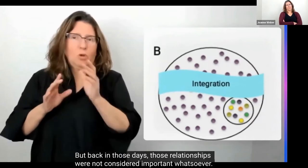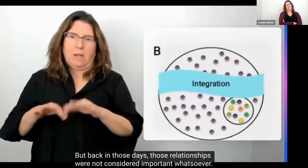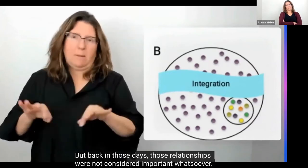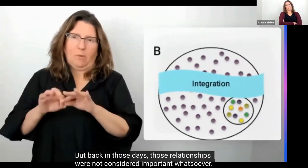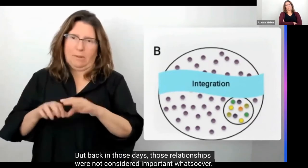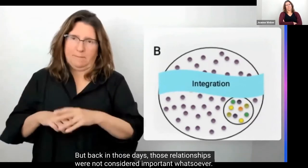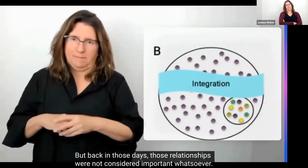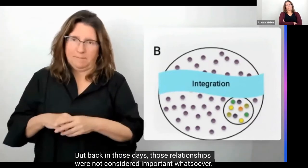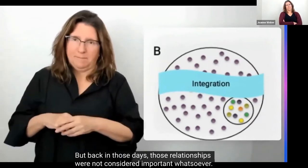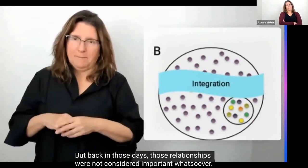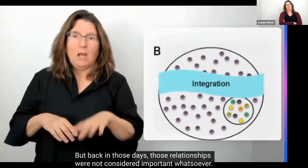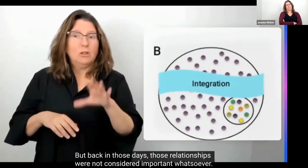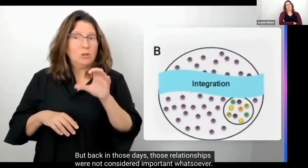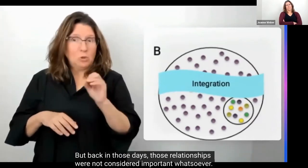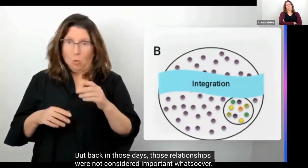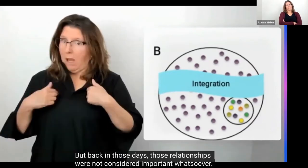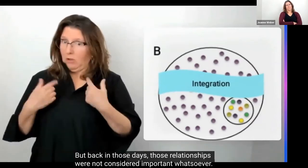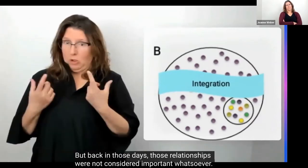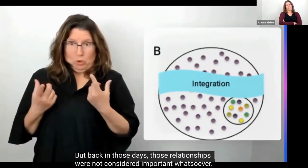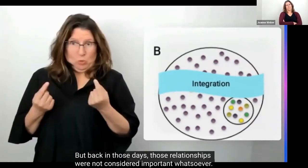not considered important whatsoever.